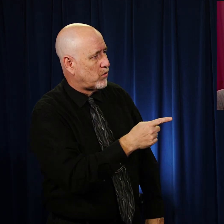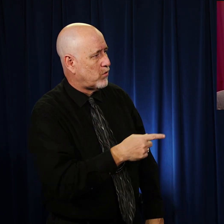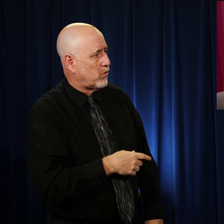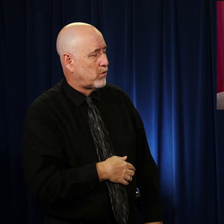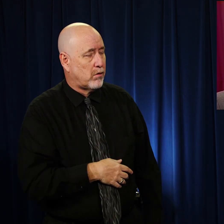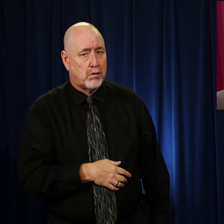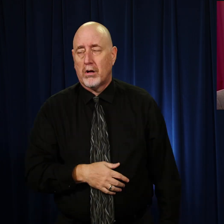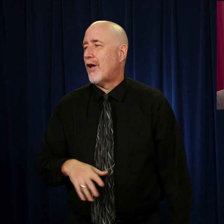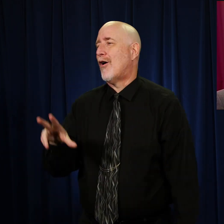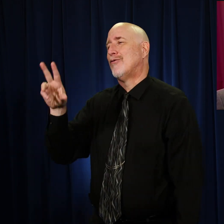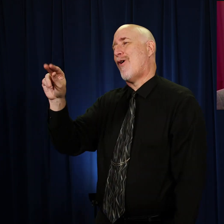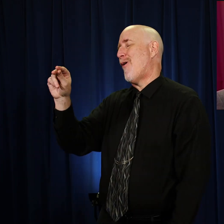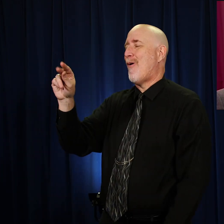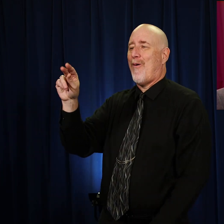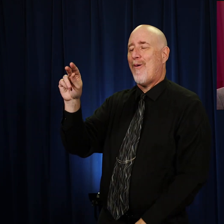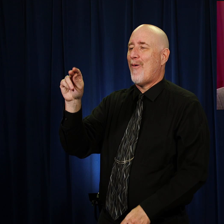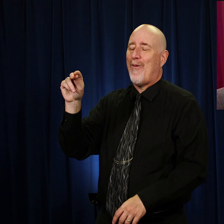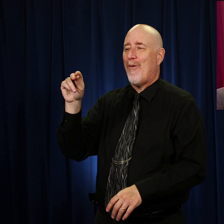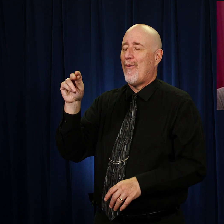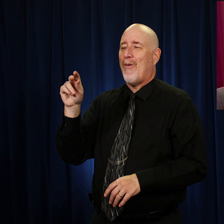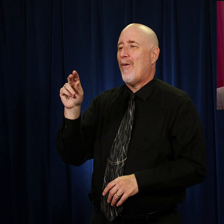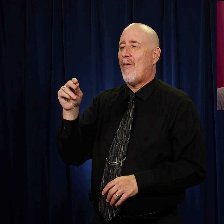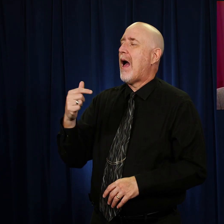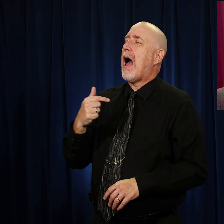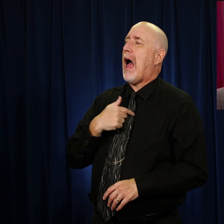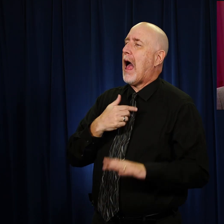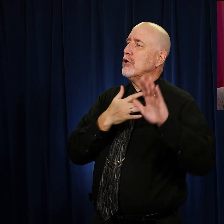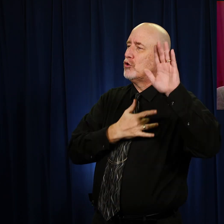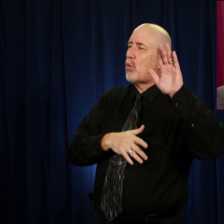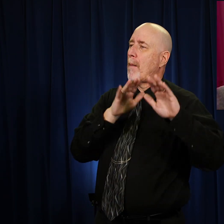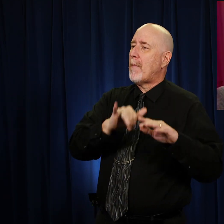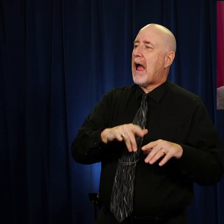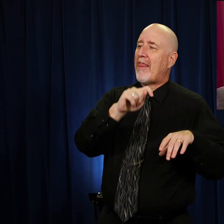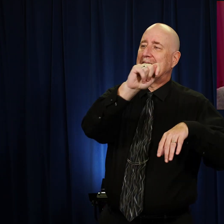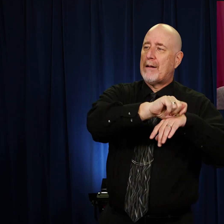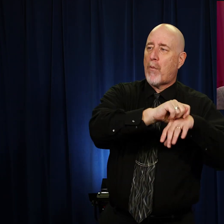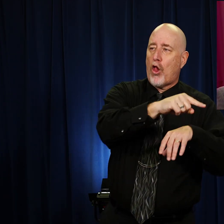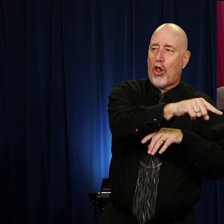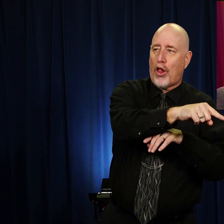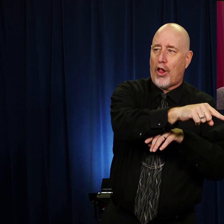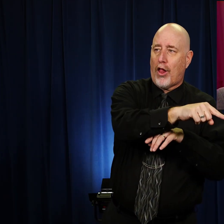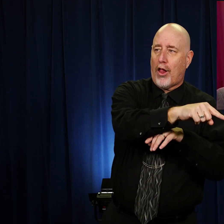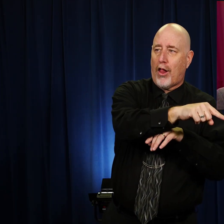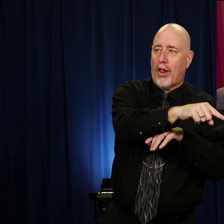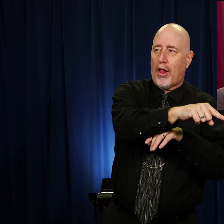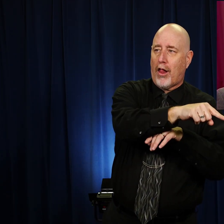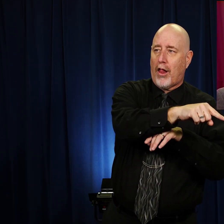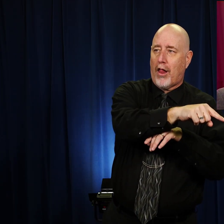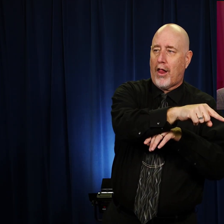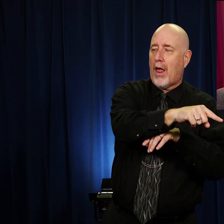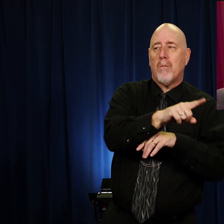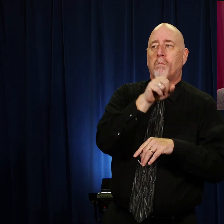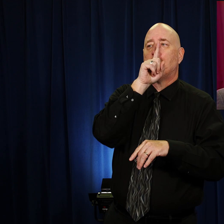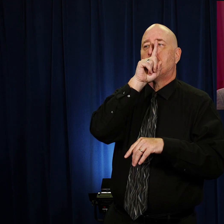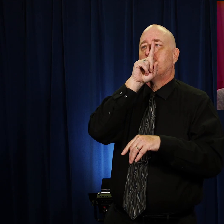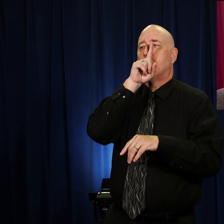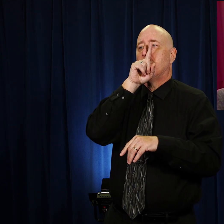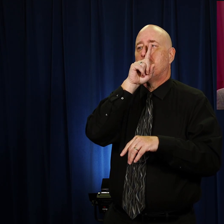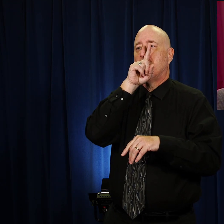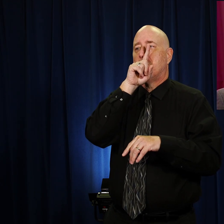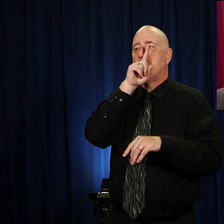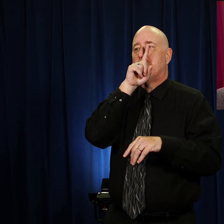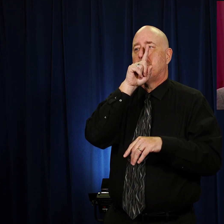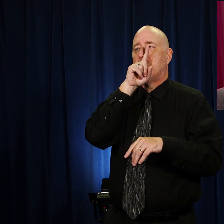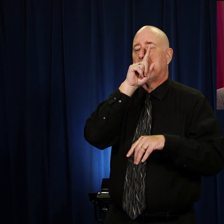The person would say, no, I swore by the temple. I didn't swear by the